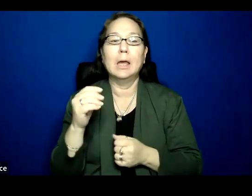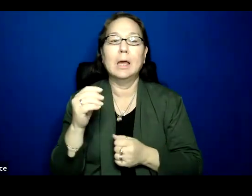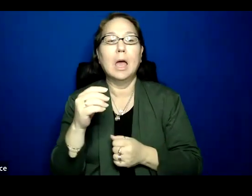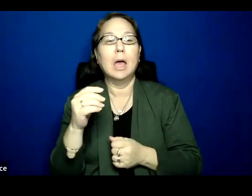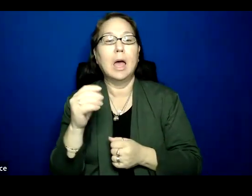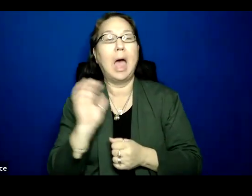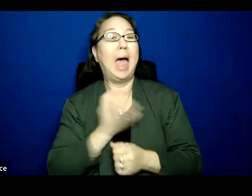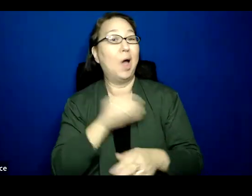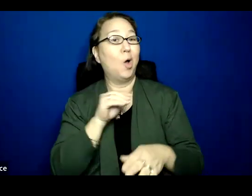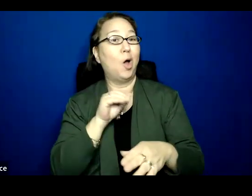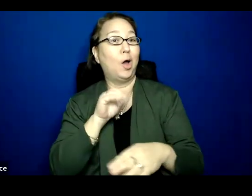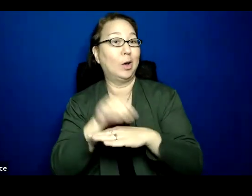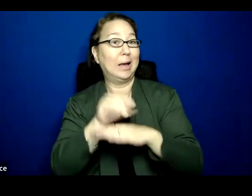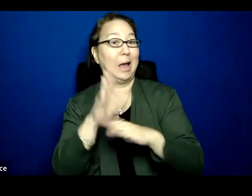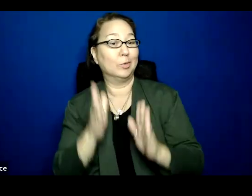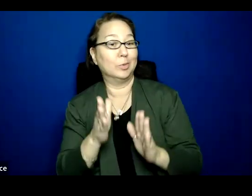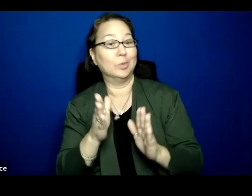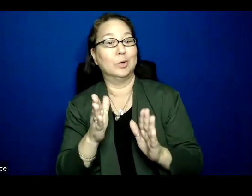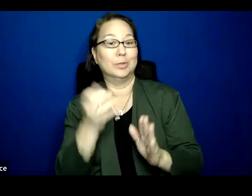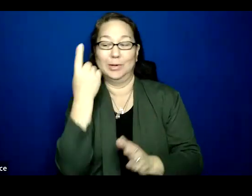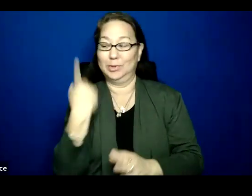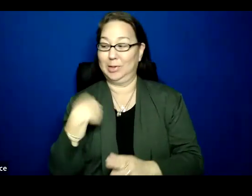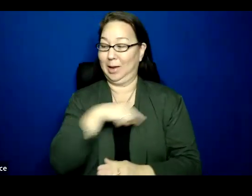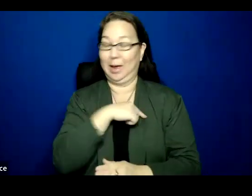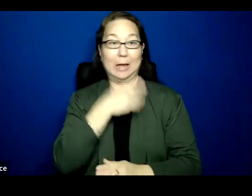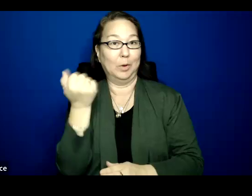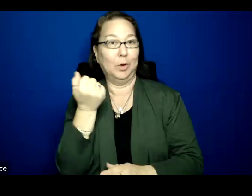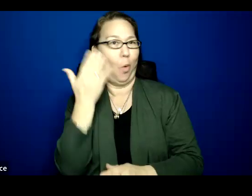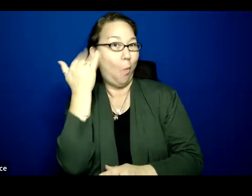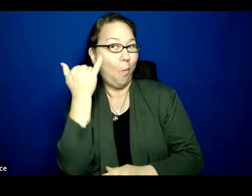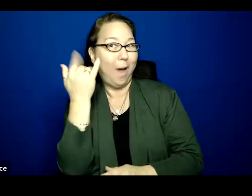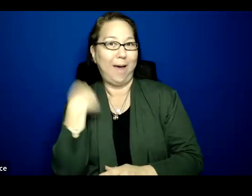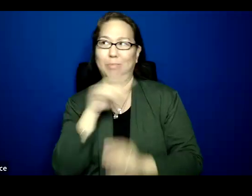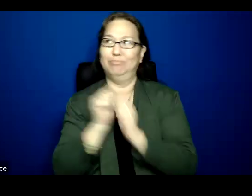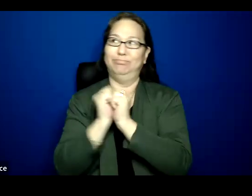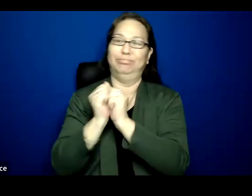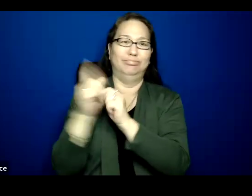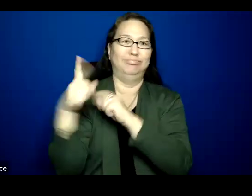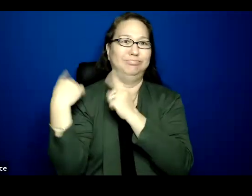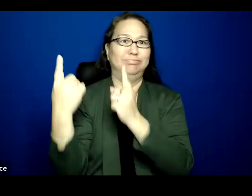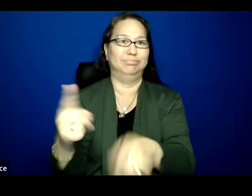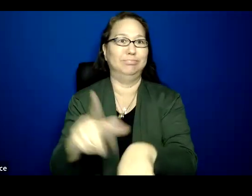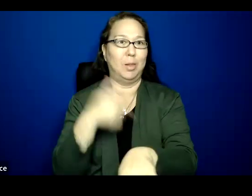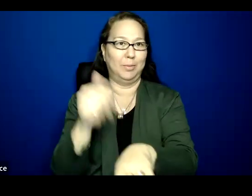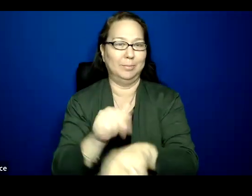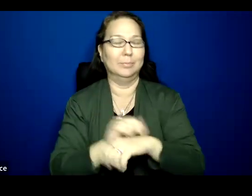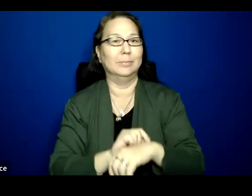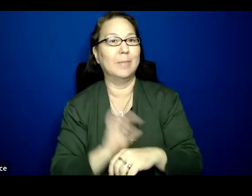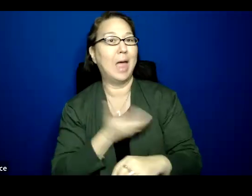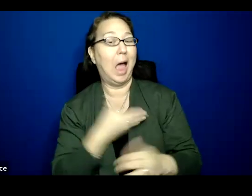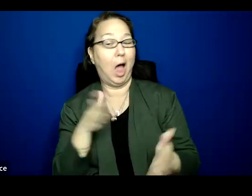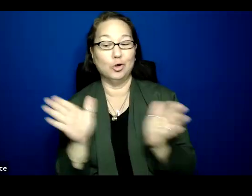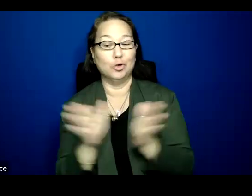because they have been with us for so long and they see our potential. Our small schools like